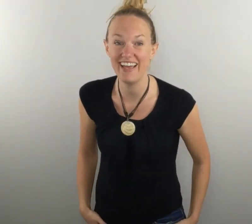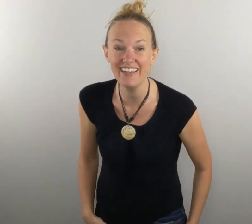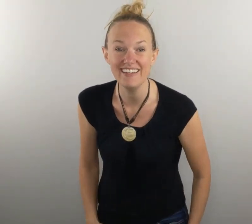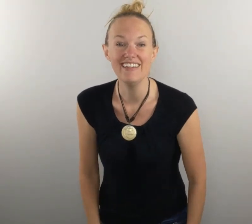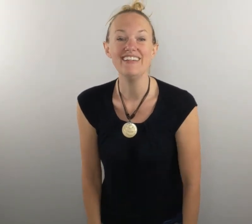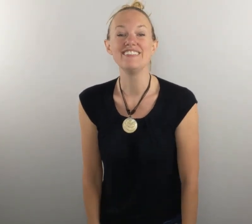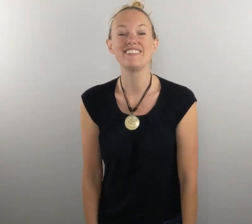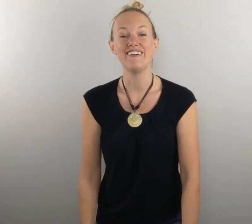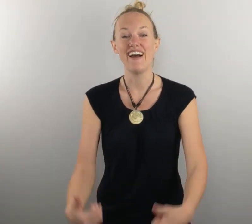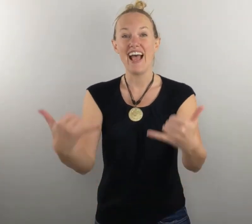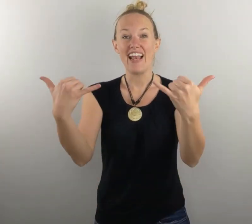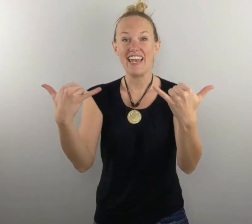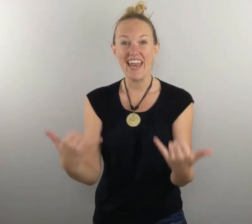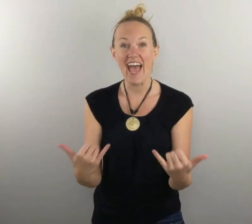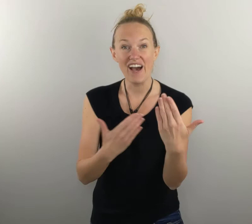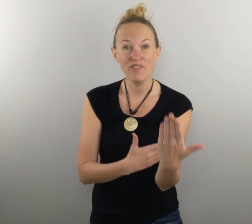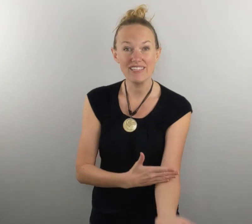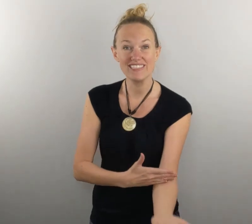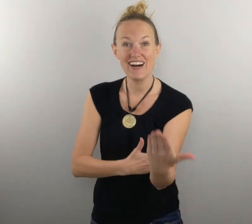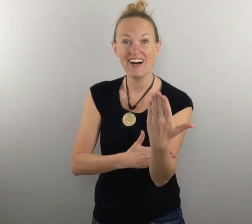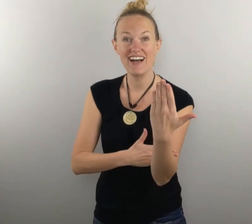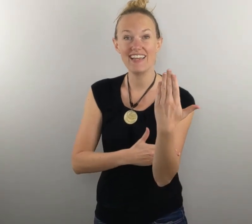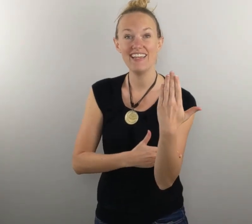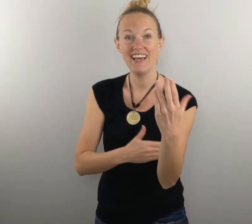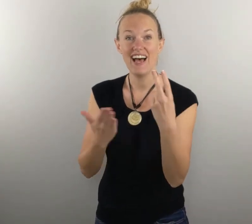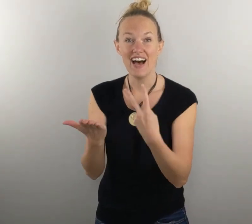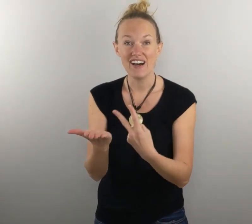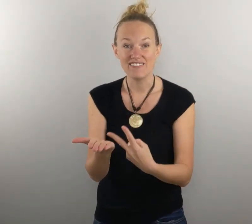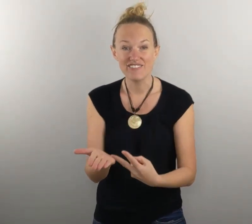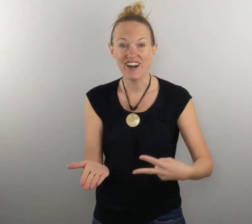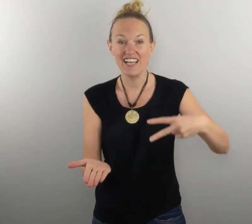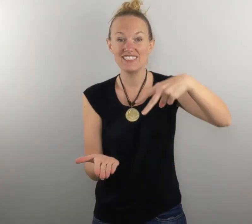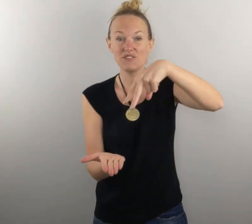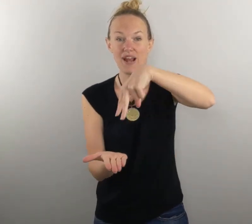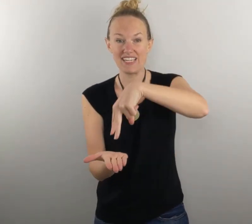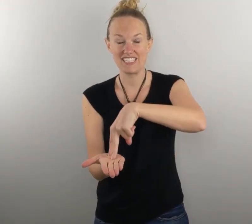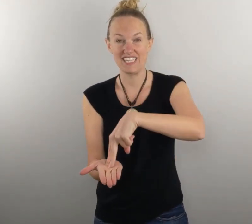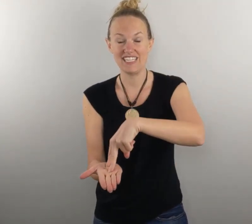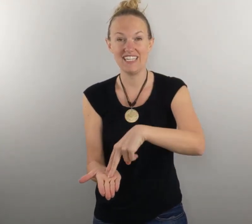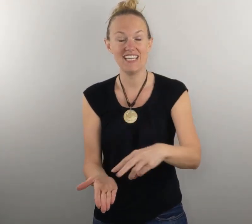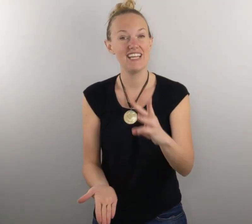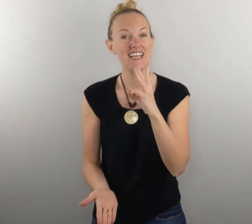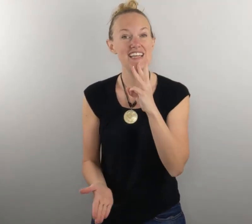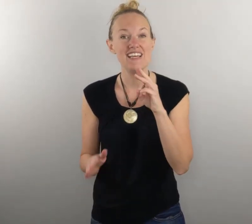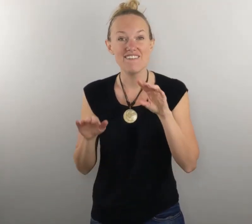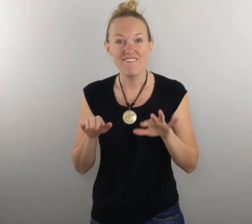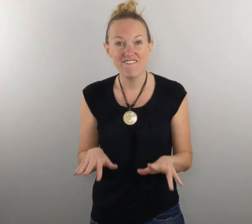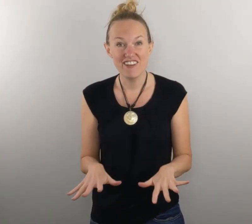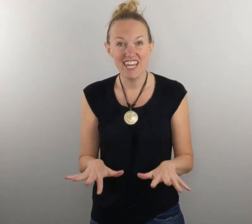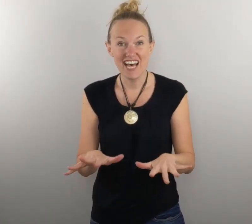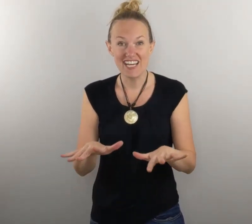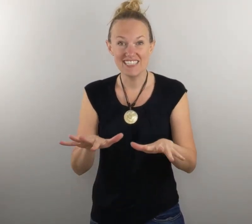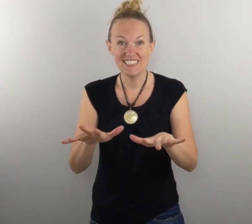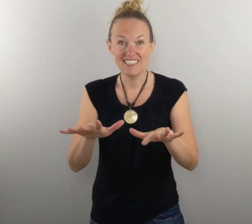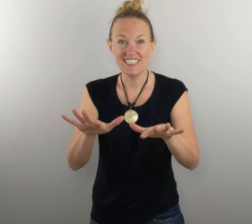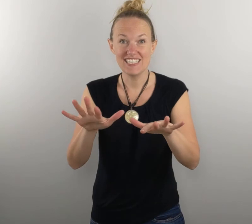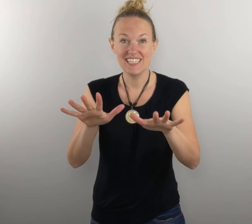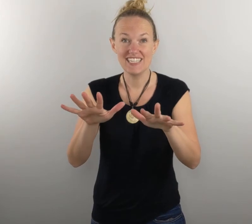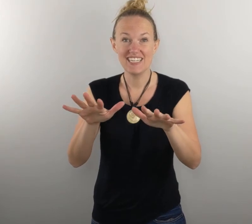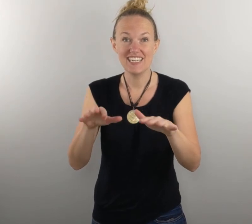okay? So, now the dawn of resurrection floods